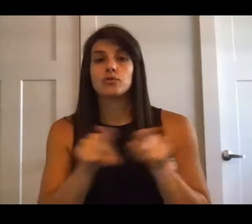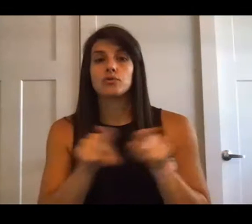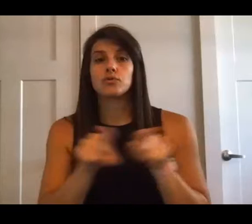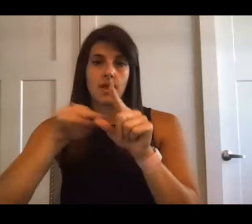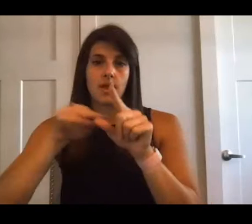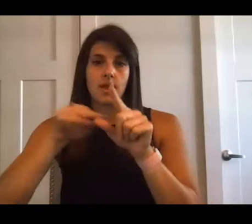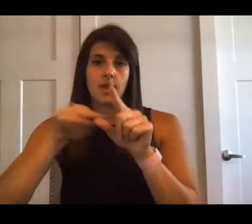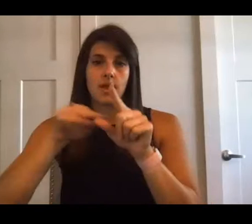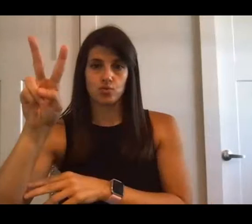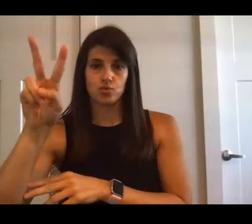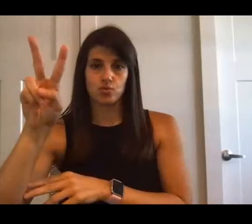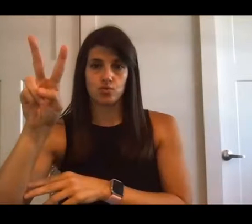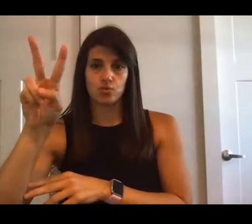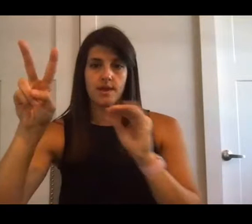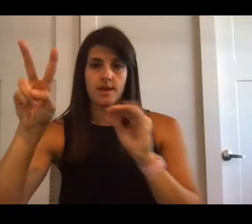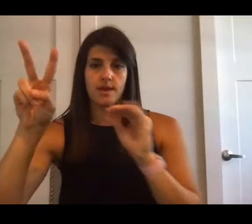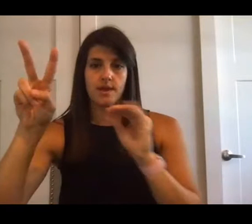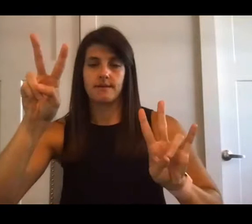and angle 7.